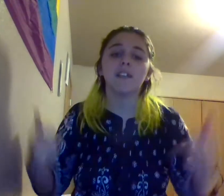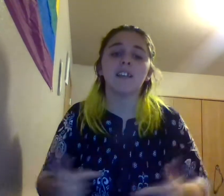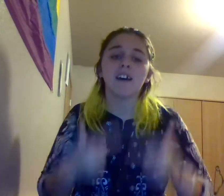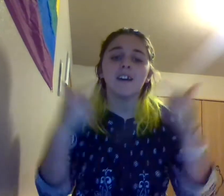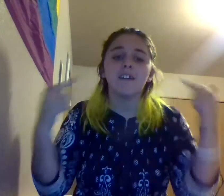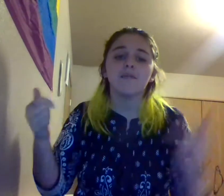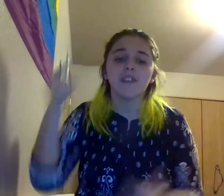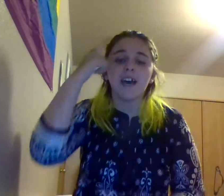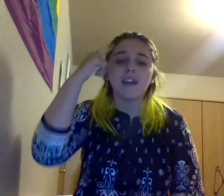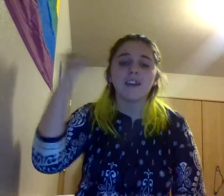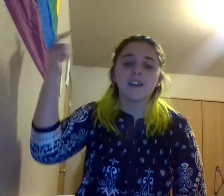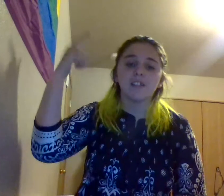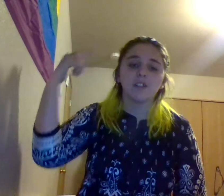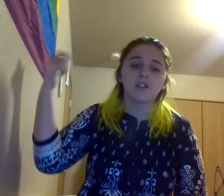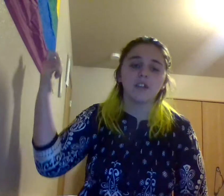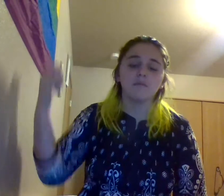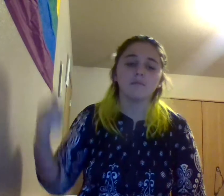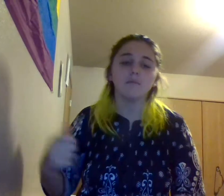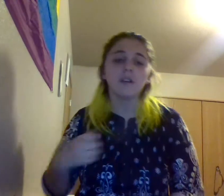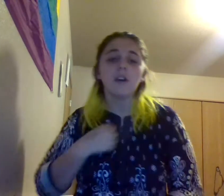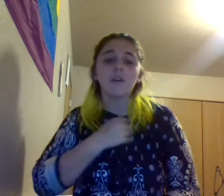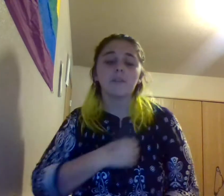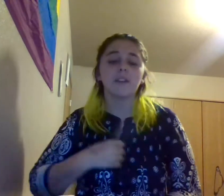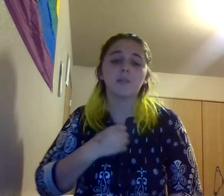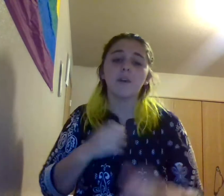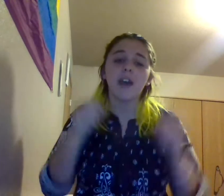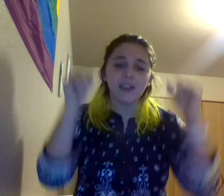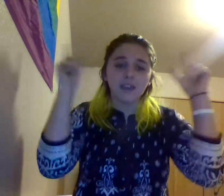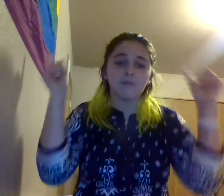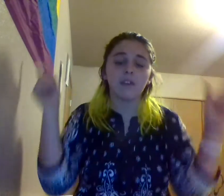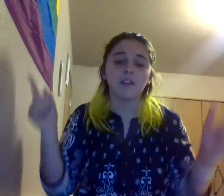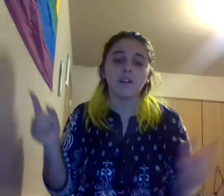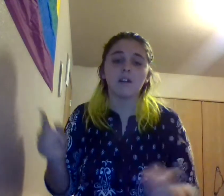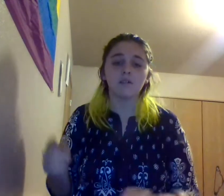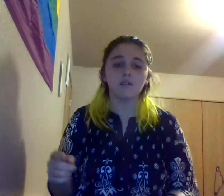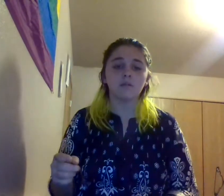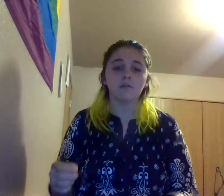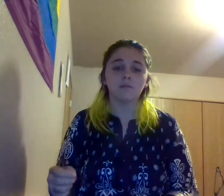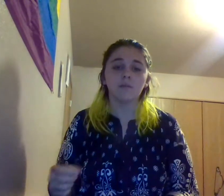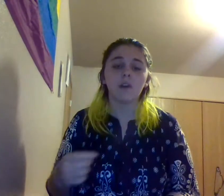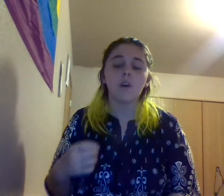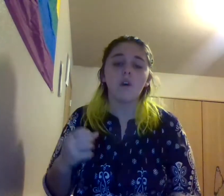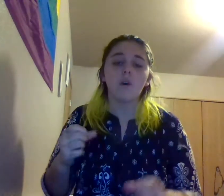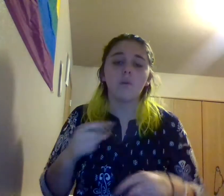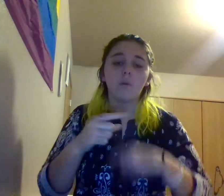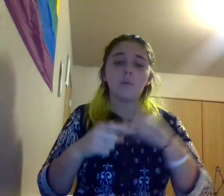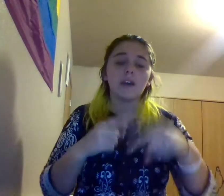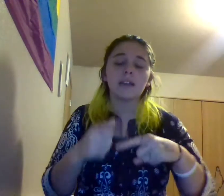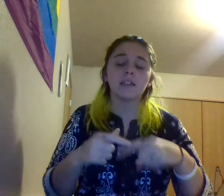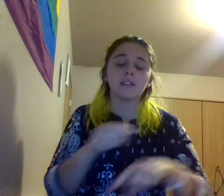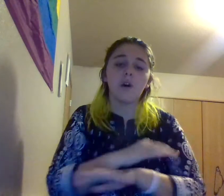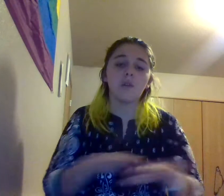life like it's a dream. Please wake me up when it's all